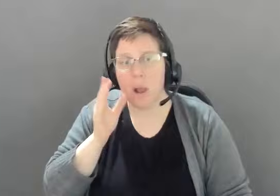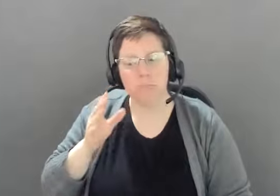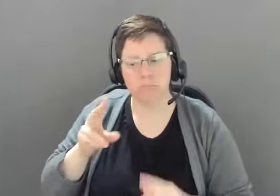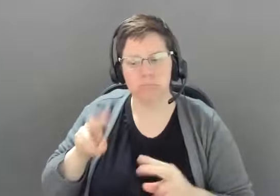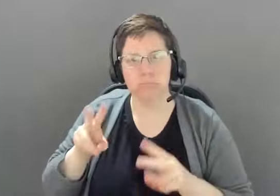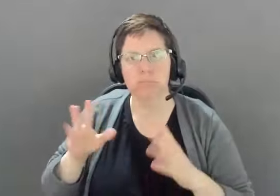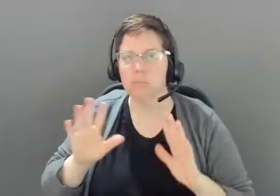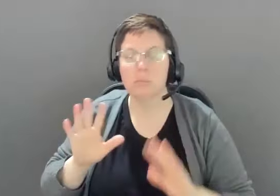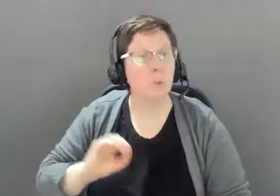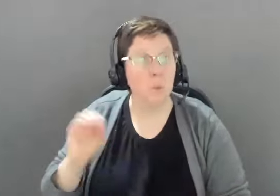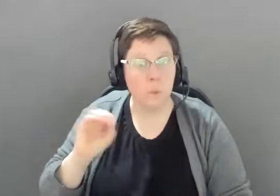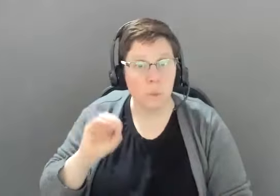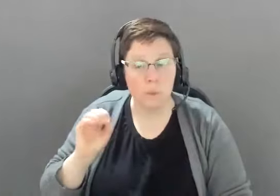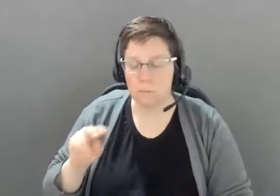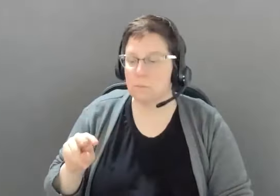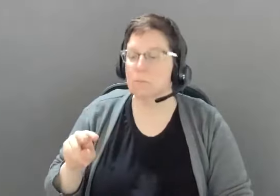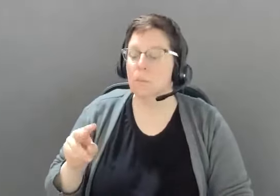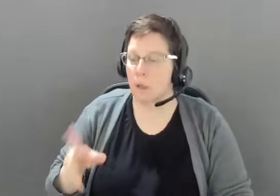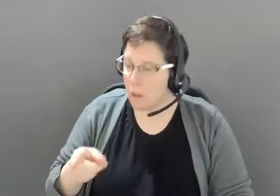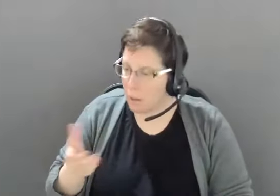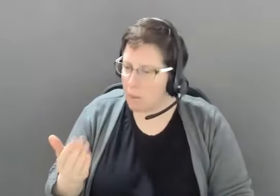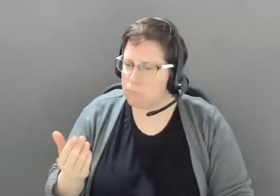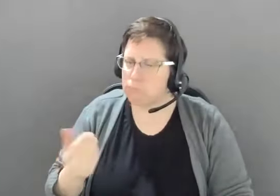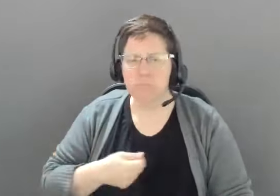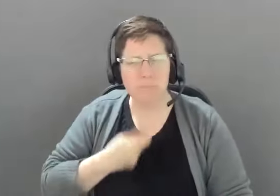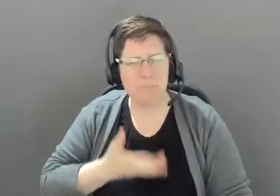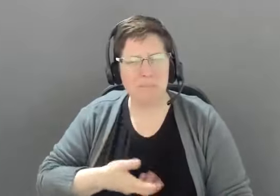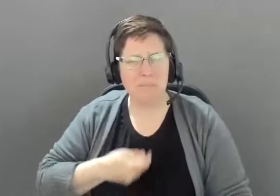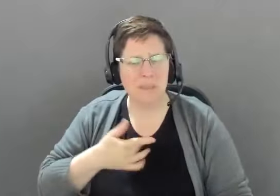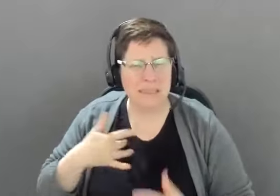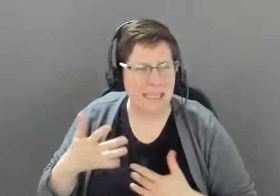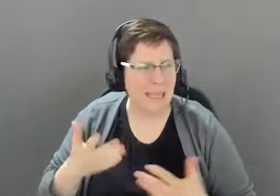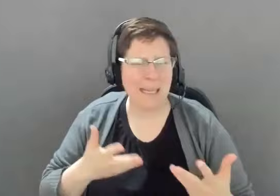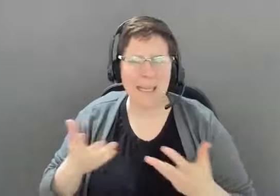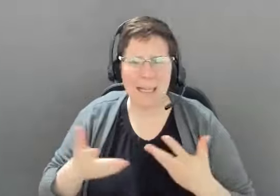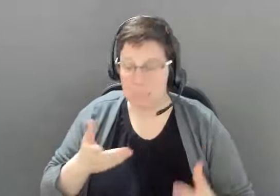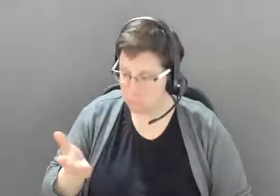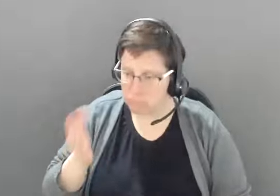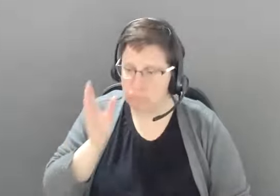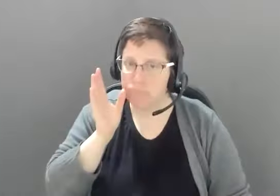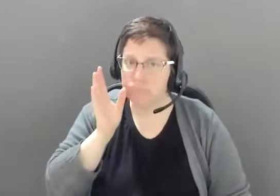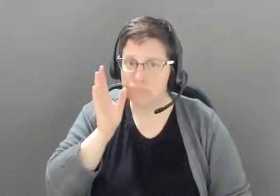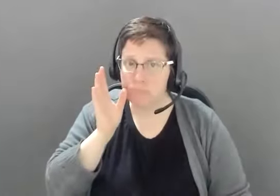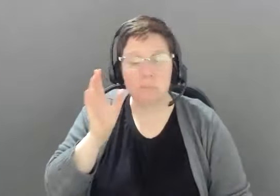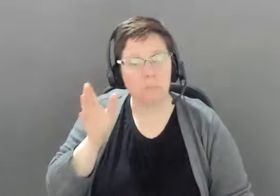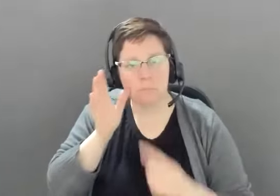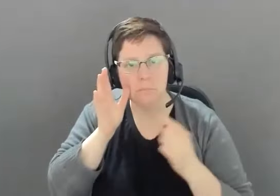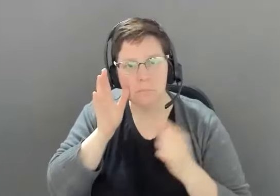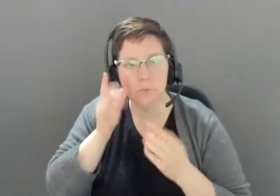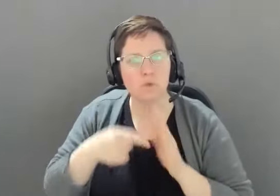space where they can express their feelings and their concerns. Active listening shows empathy and validation, acknowledging